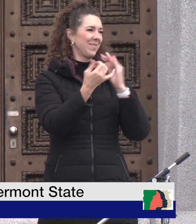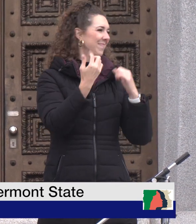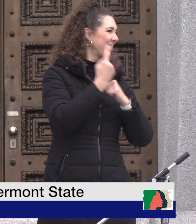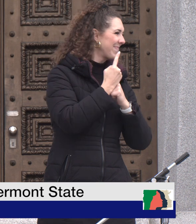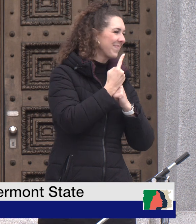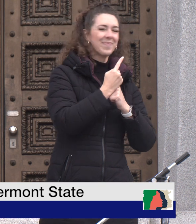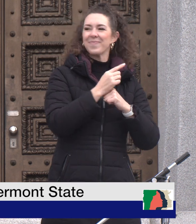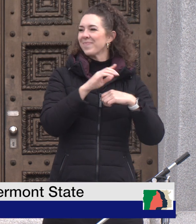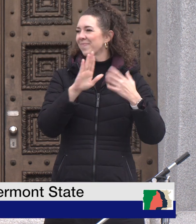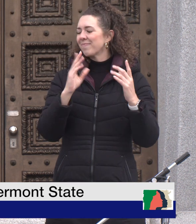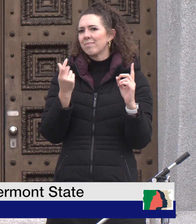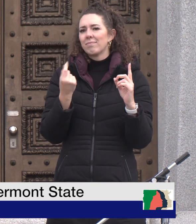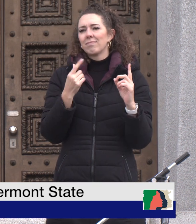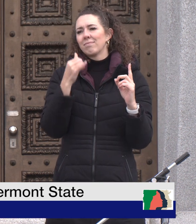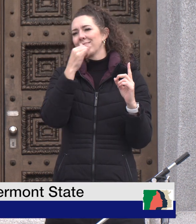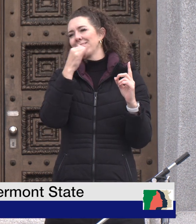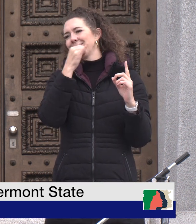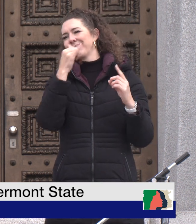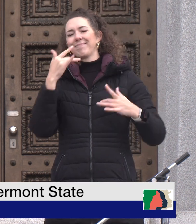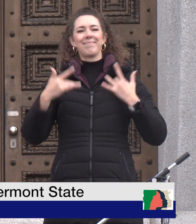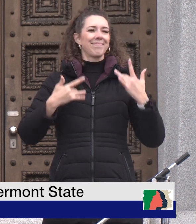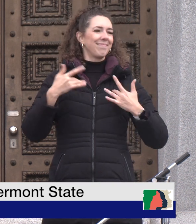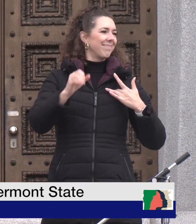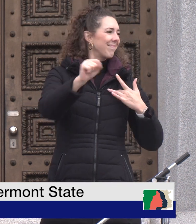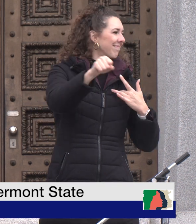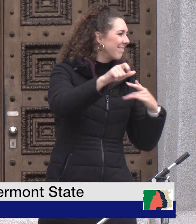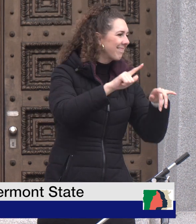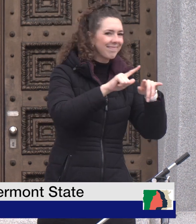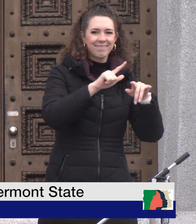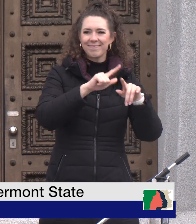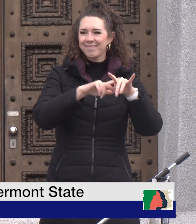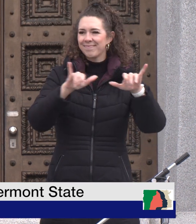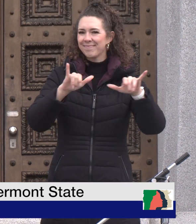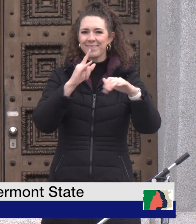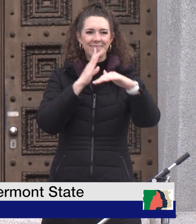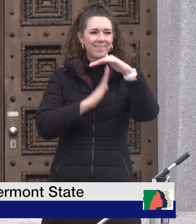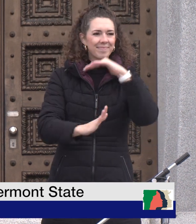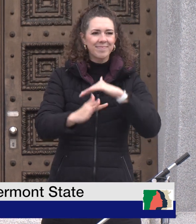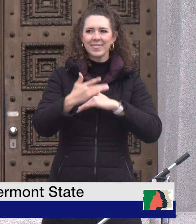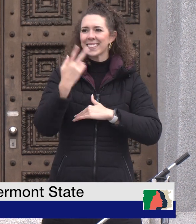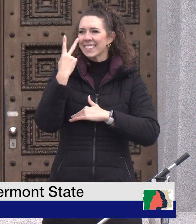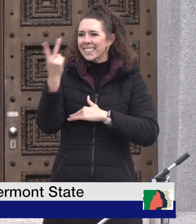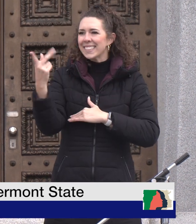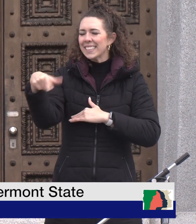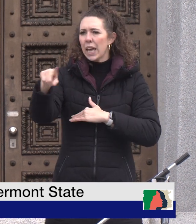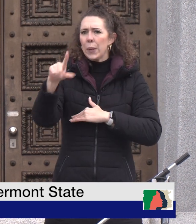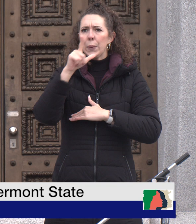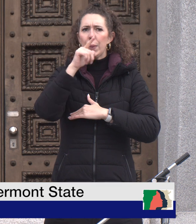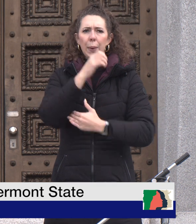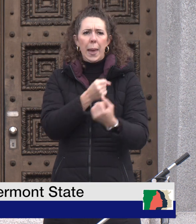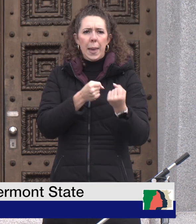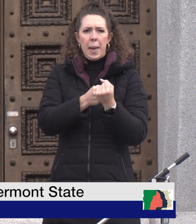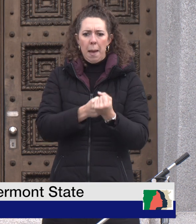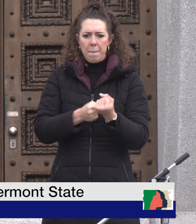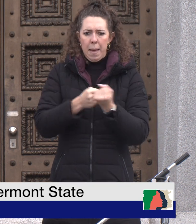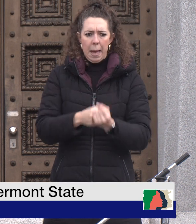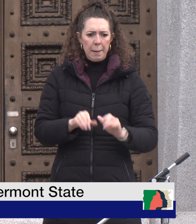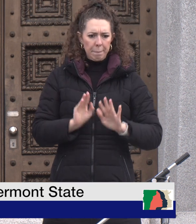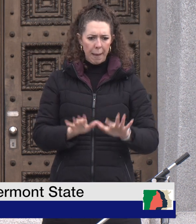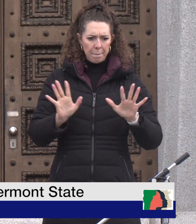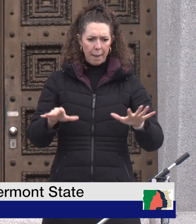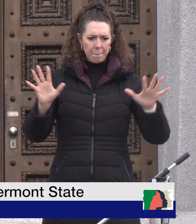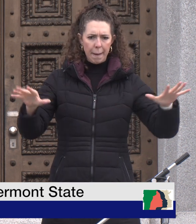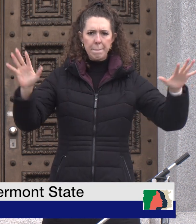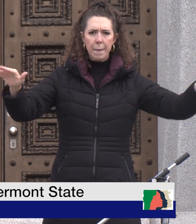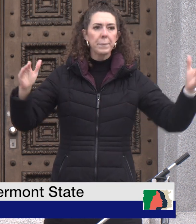It's been exciting and humbling to see the groundswell of support for Becca across the state. But